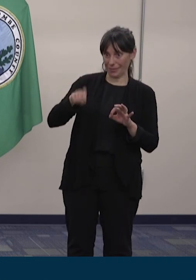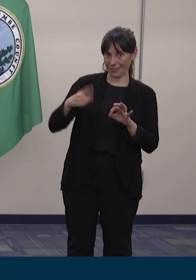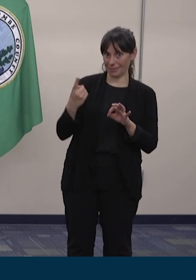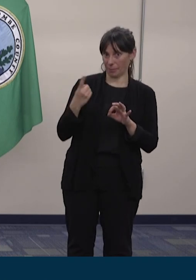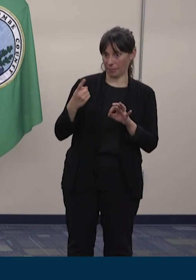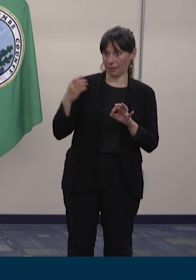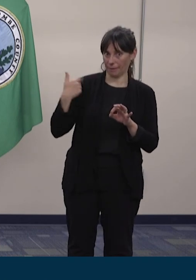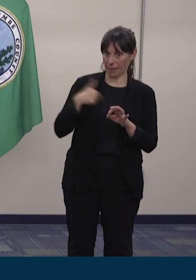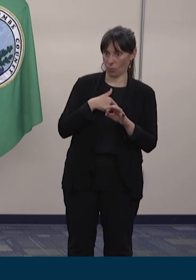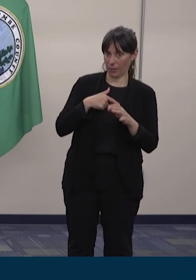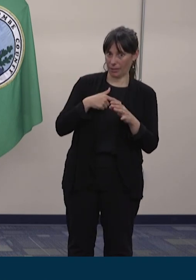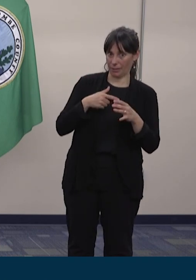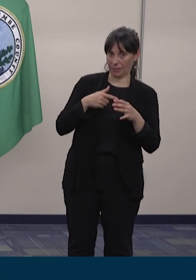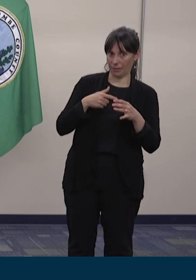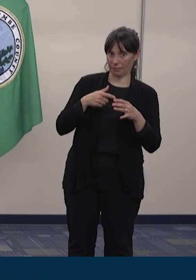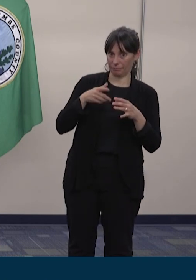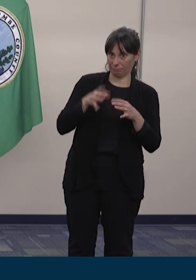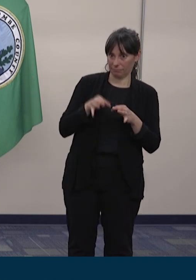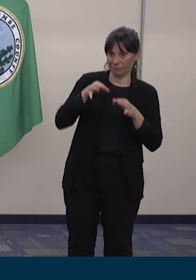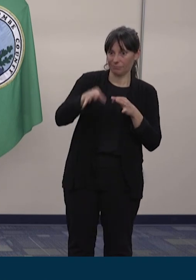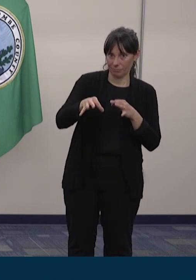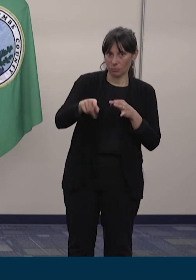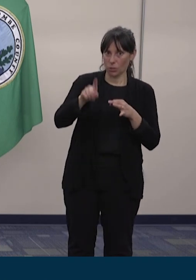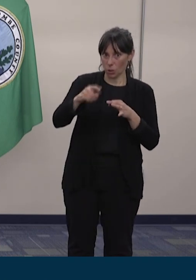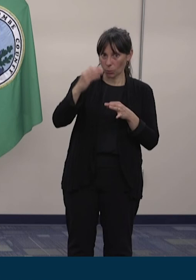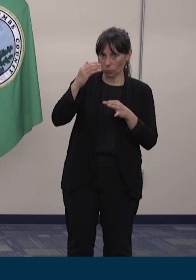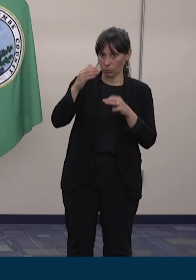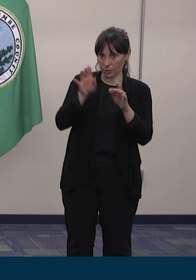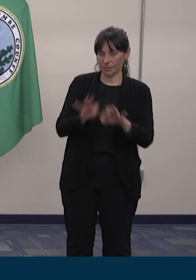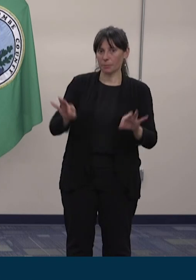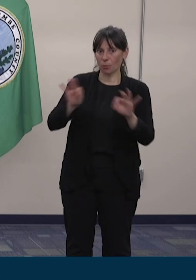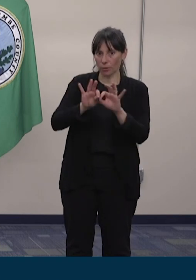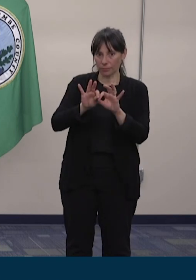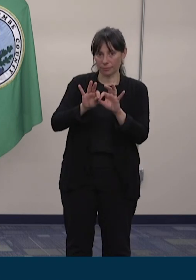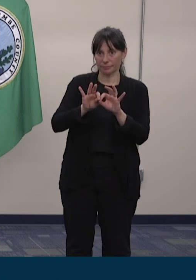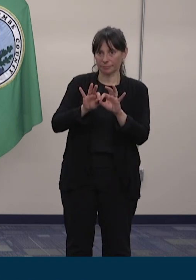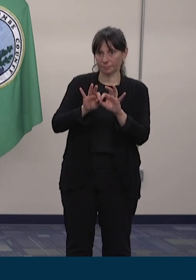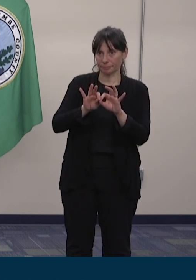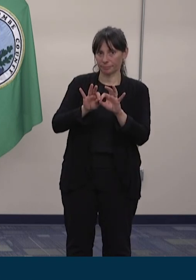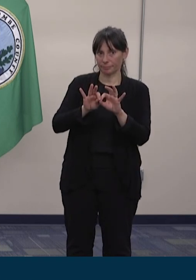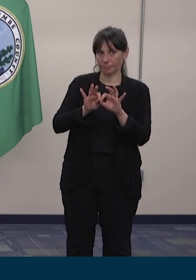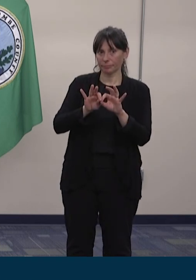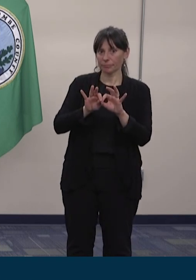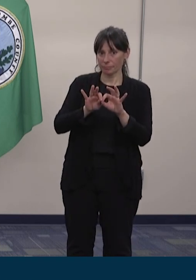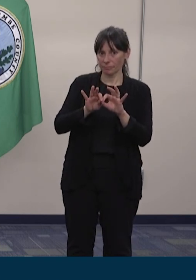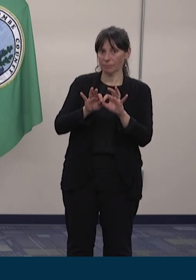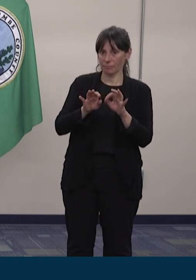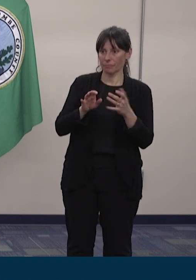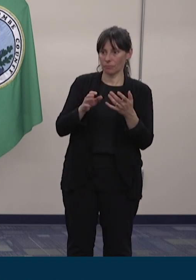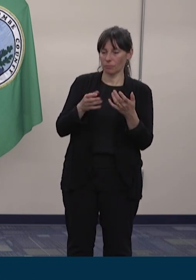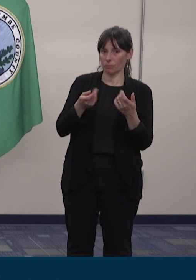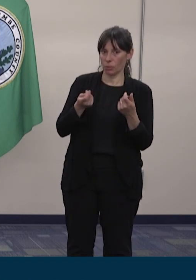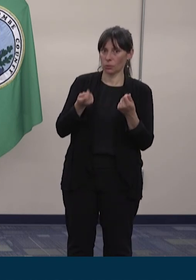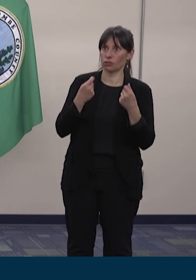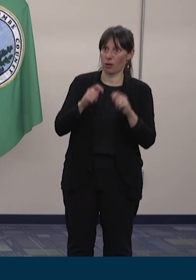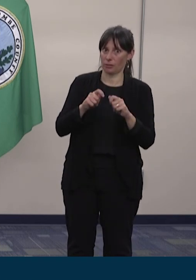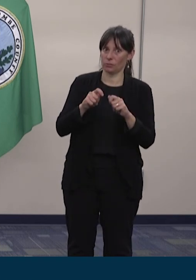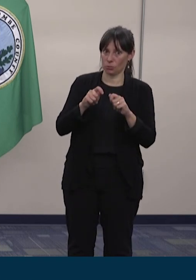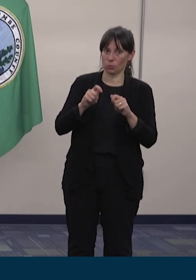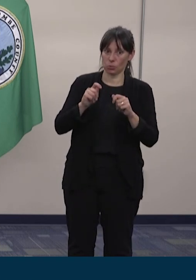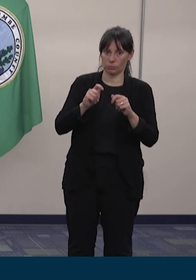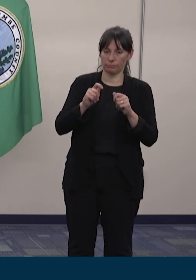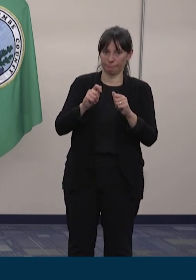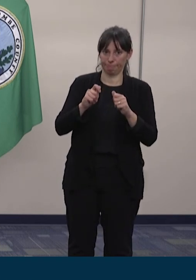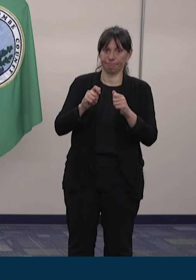way do we think we're, as to use the colloquialism, out of the woods on this one yet. I think it's important to